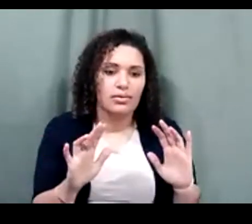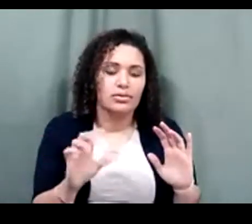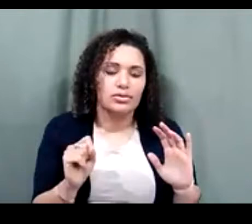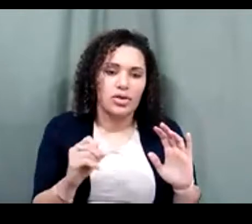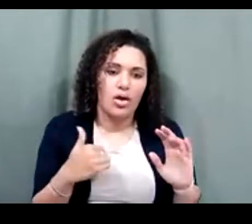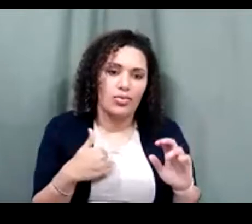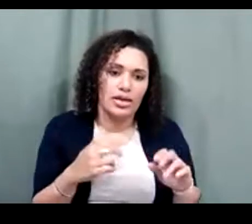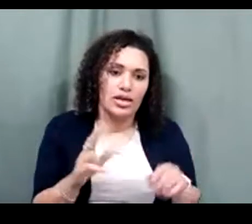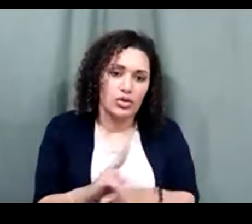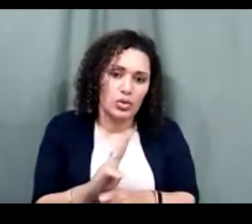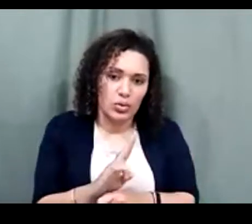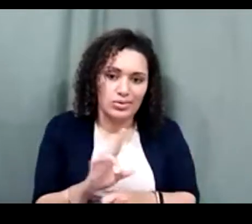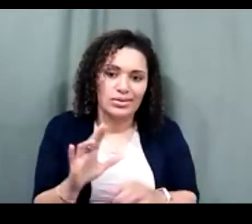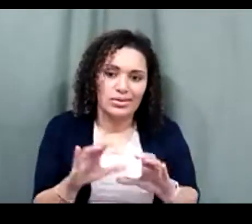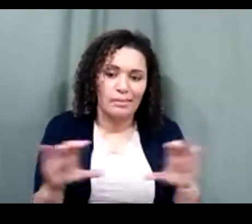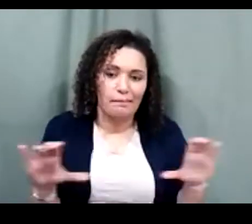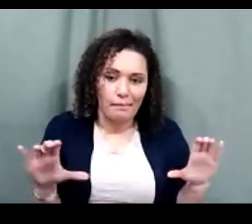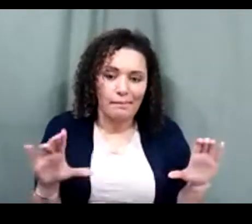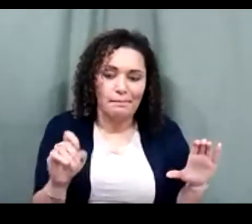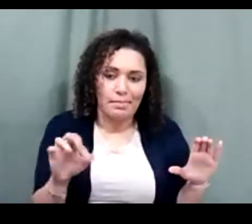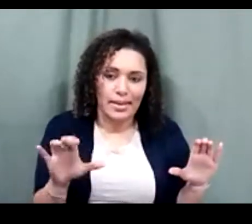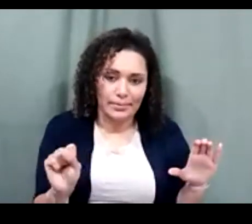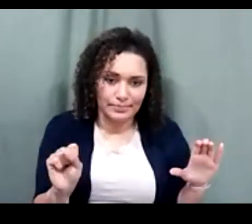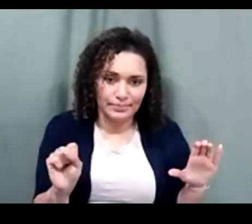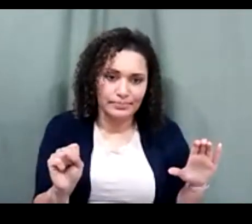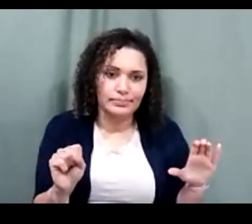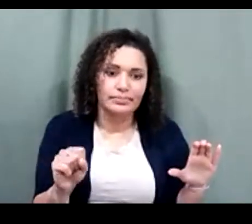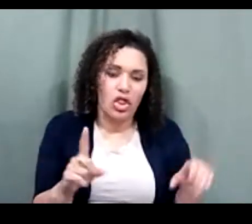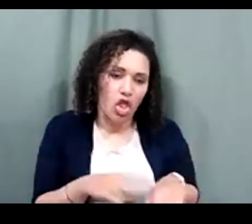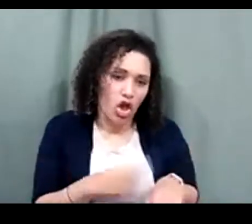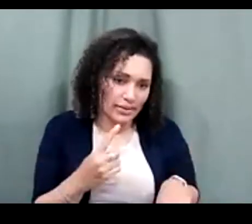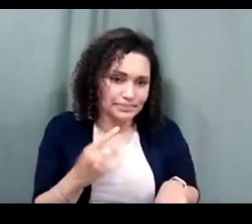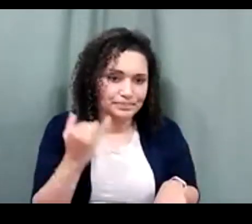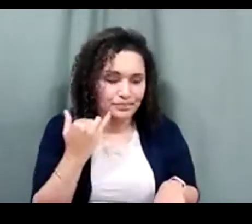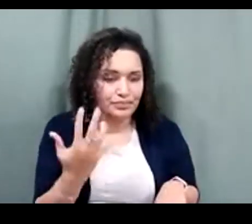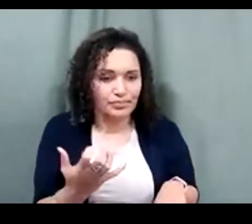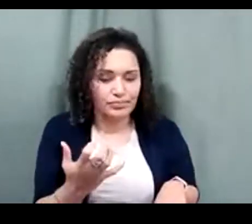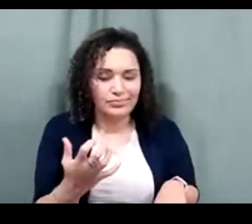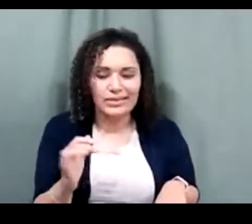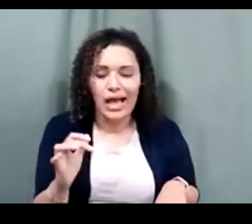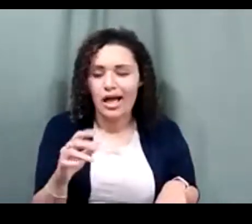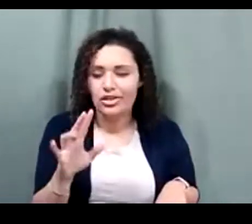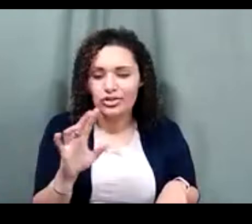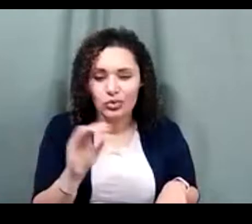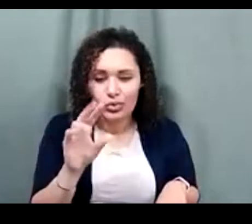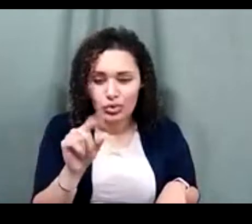for longer. If you think of it as like a barrel program, if we want 20% new oak, that means we have